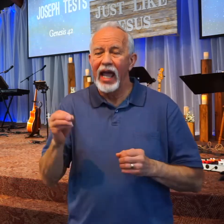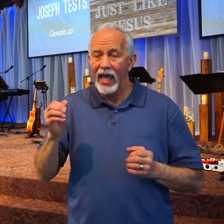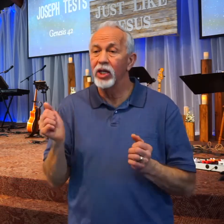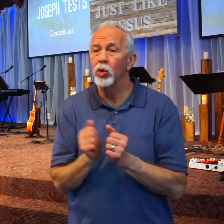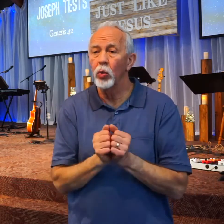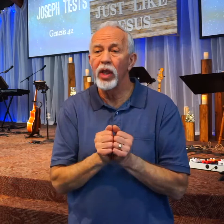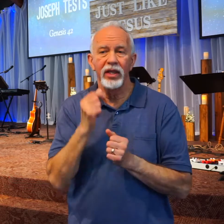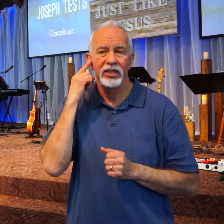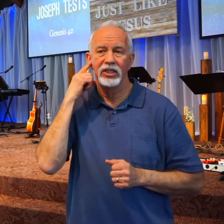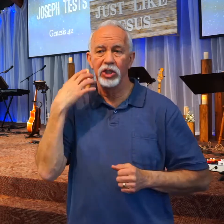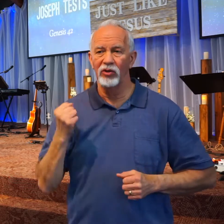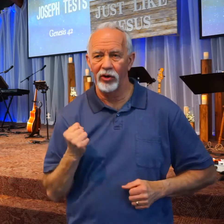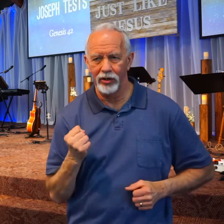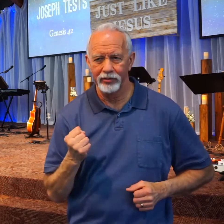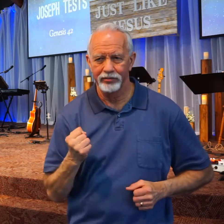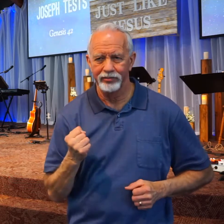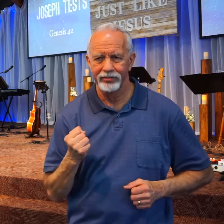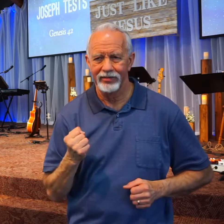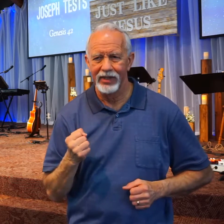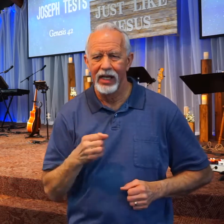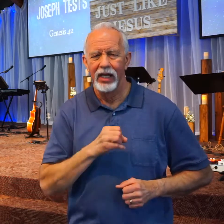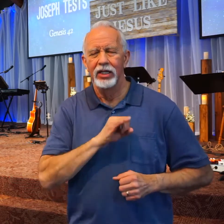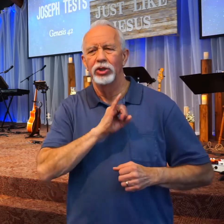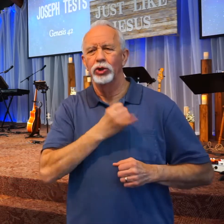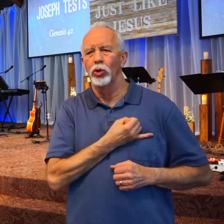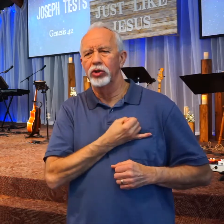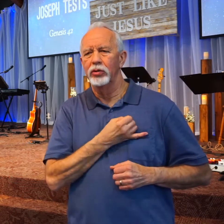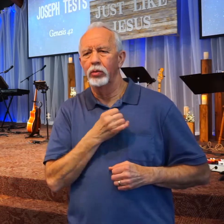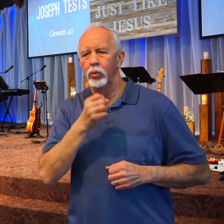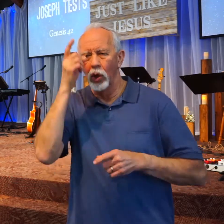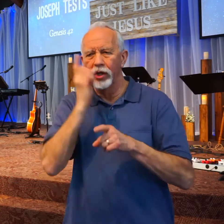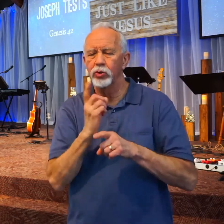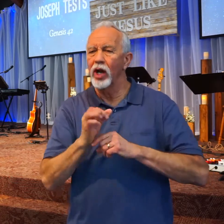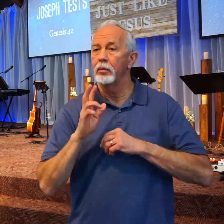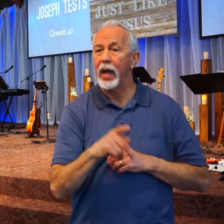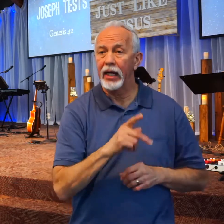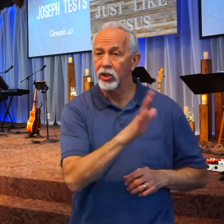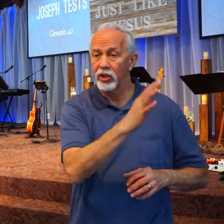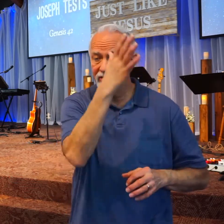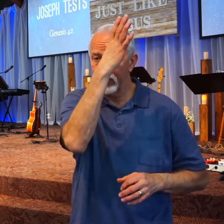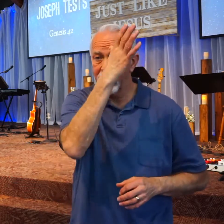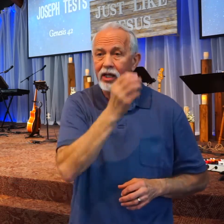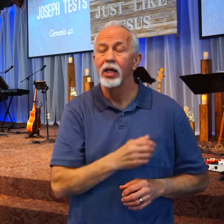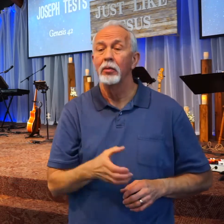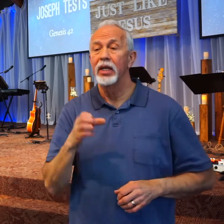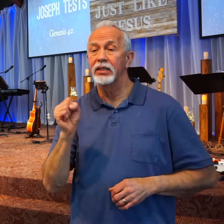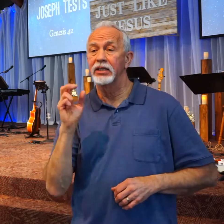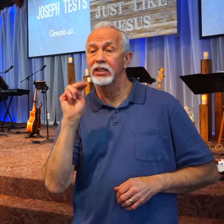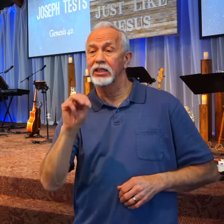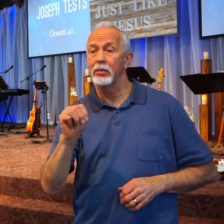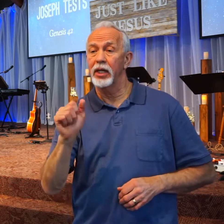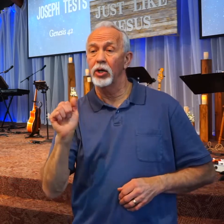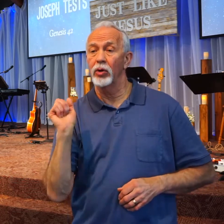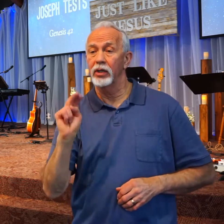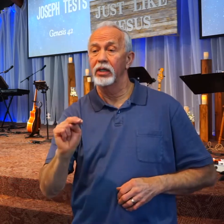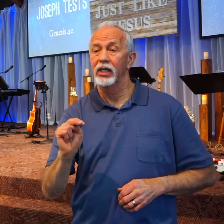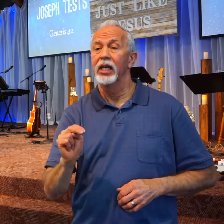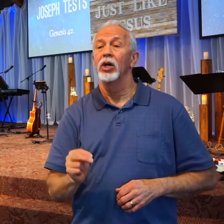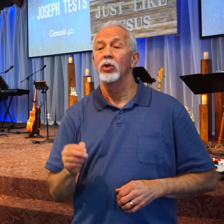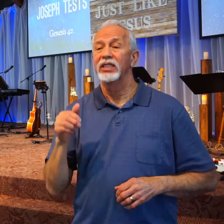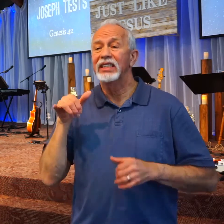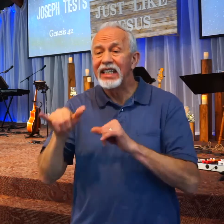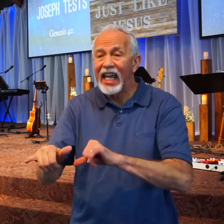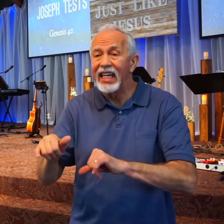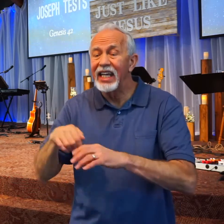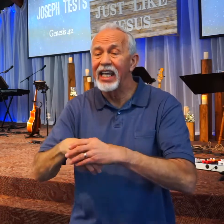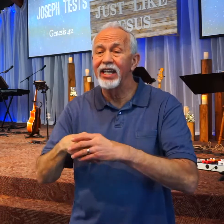silver. And so Joseph's brothers returned to their father, but Simeon, secondborn, stays behind, back with